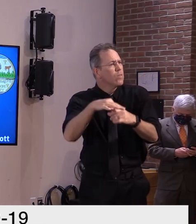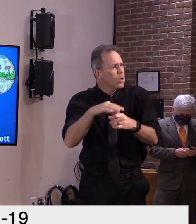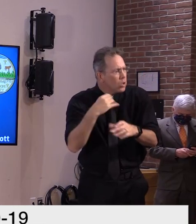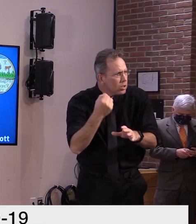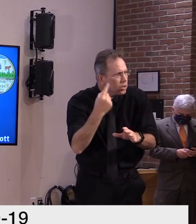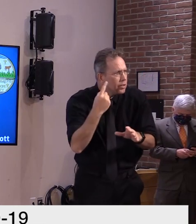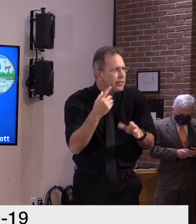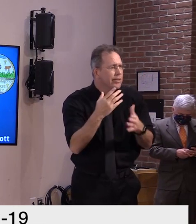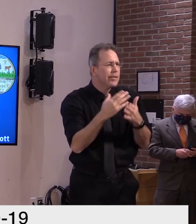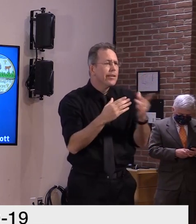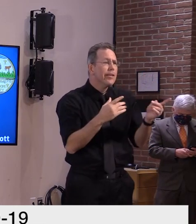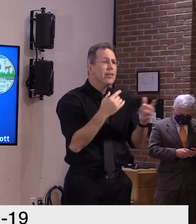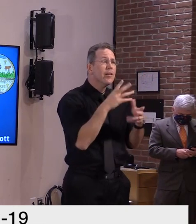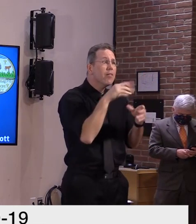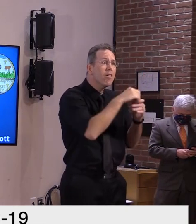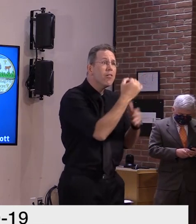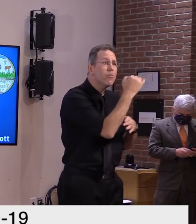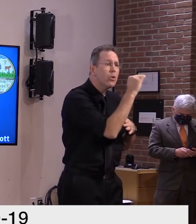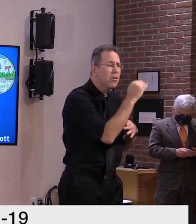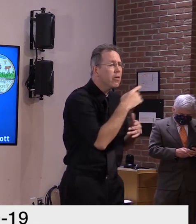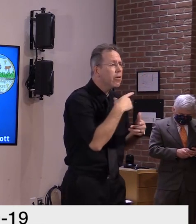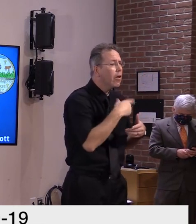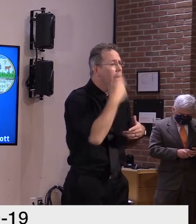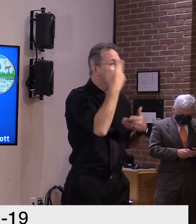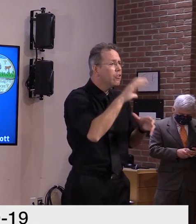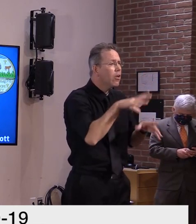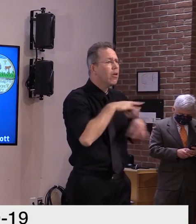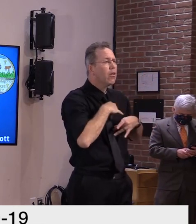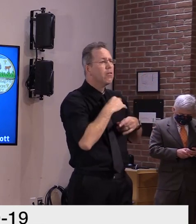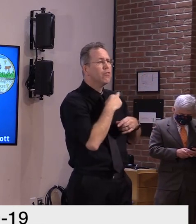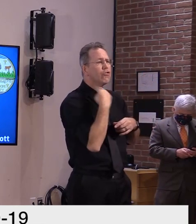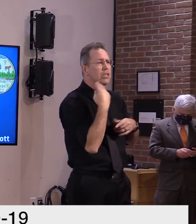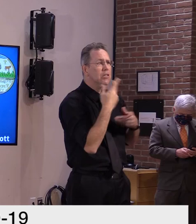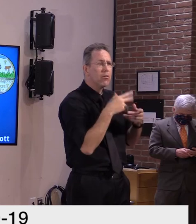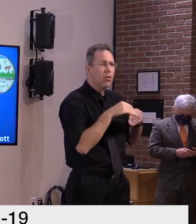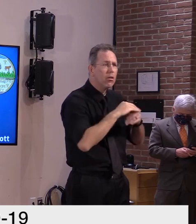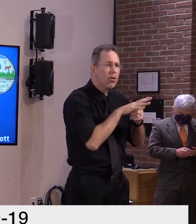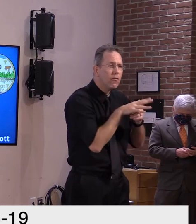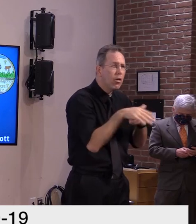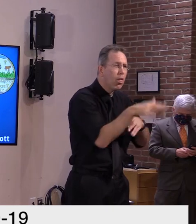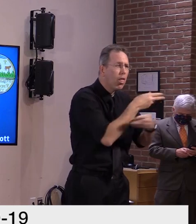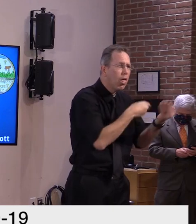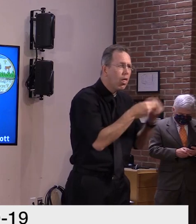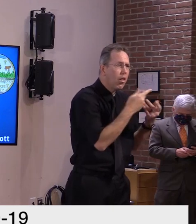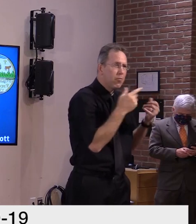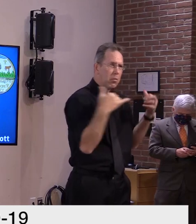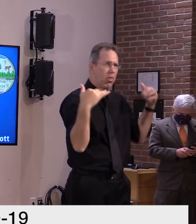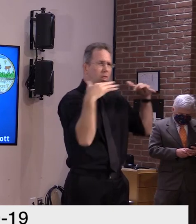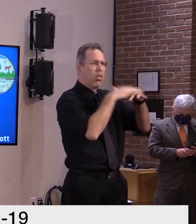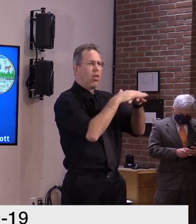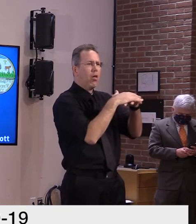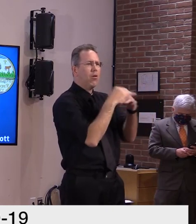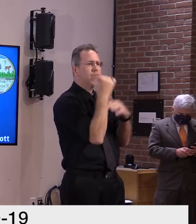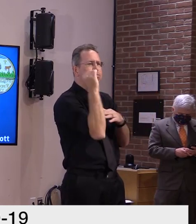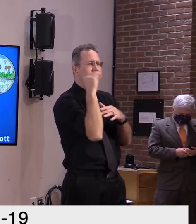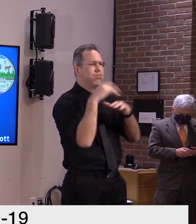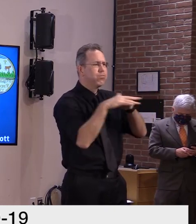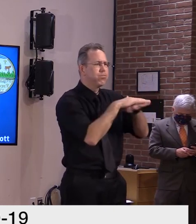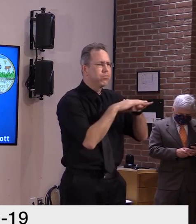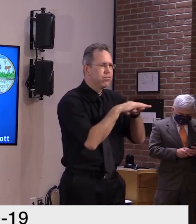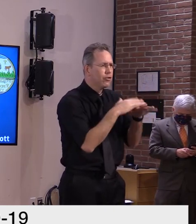with you to a much greater degree because of the crowding and the inability to socially distance at all